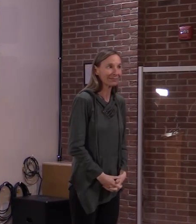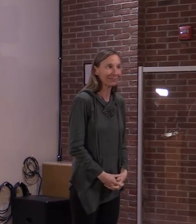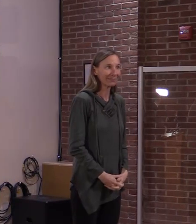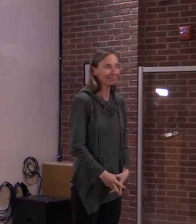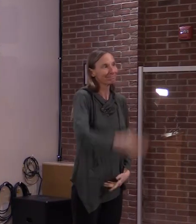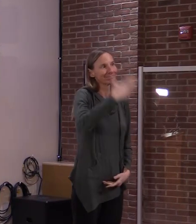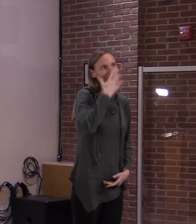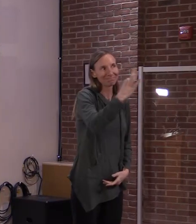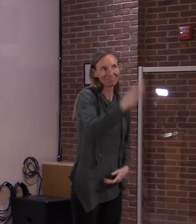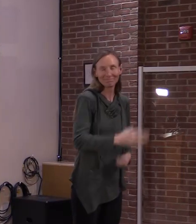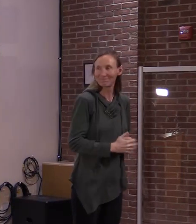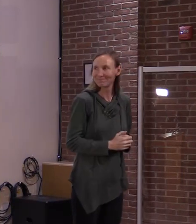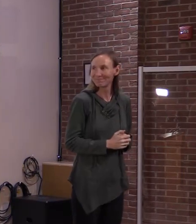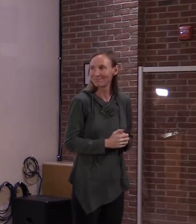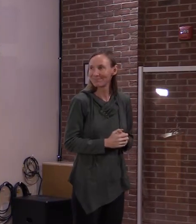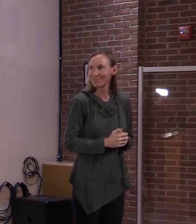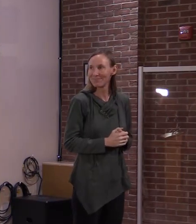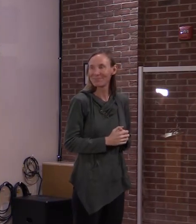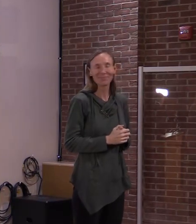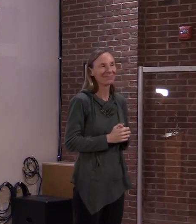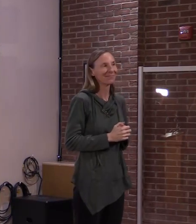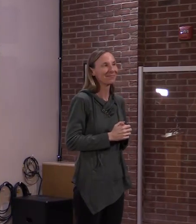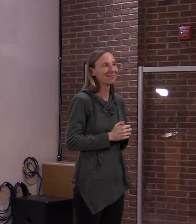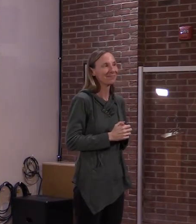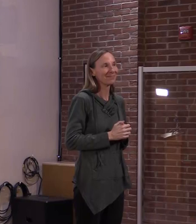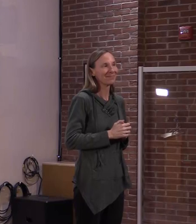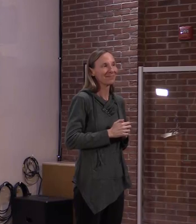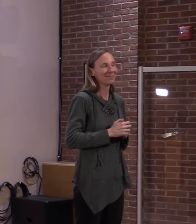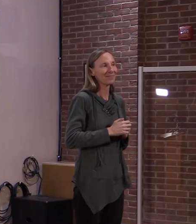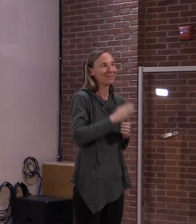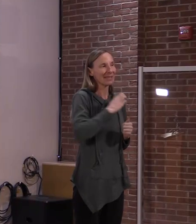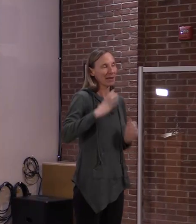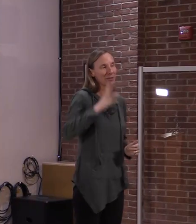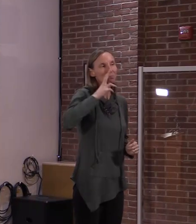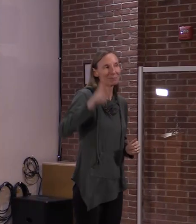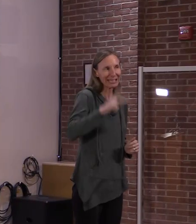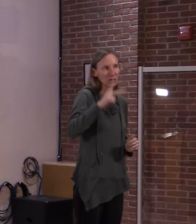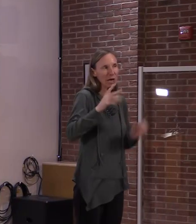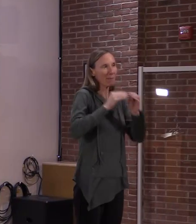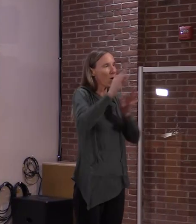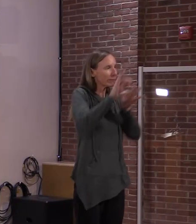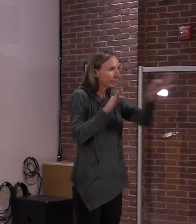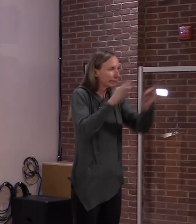All right, thank you. I'll have Mr. Pichek, give you more data.